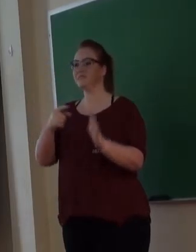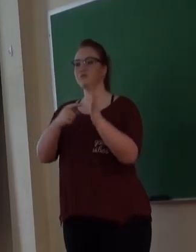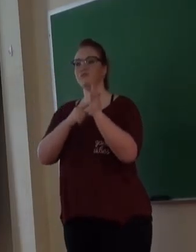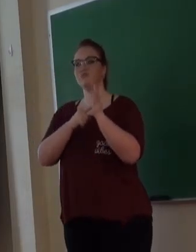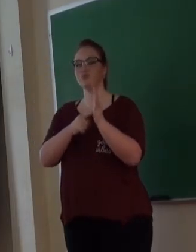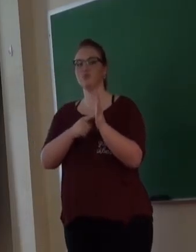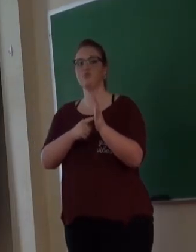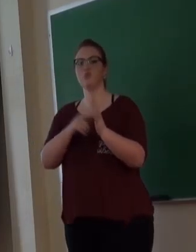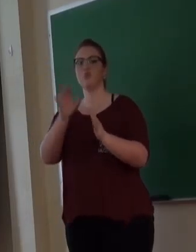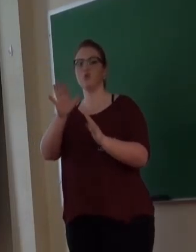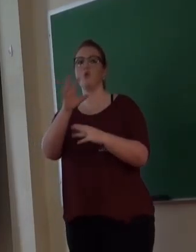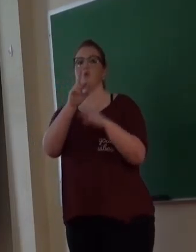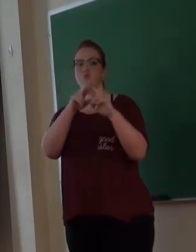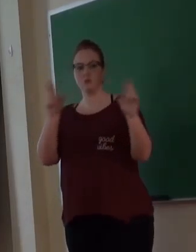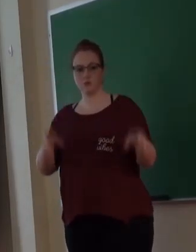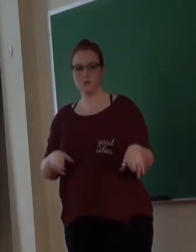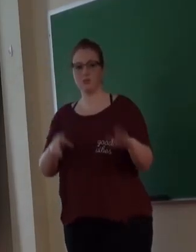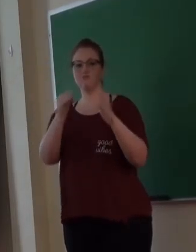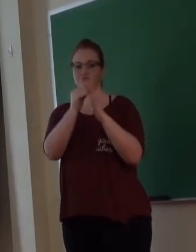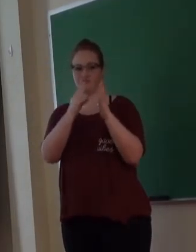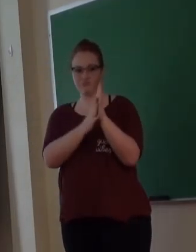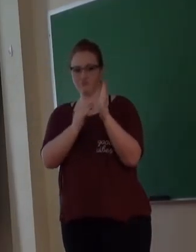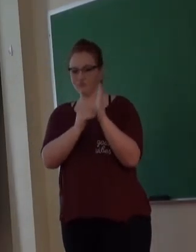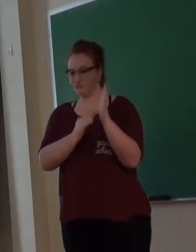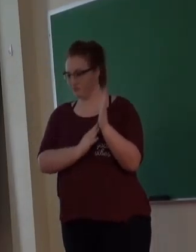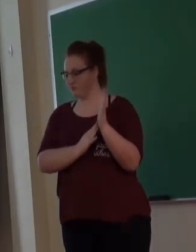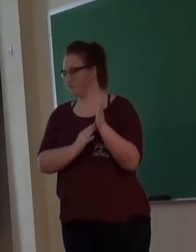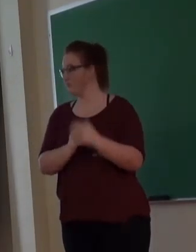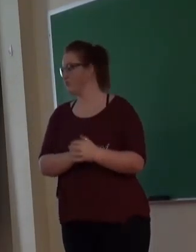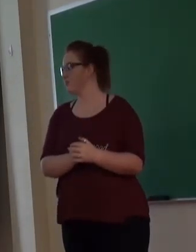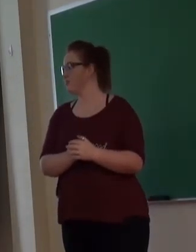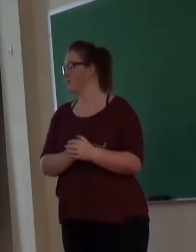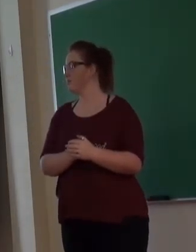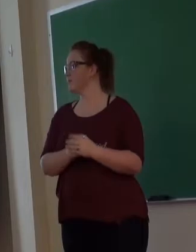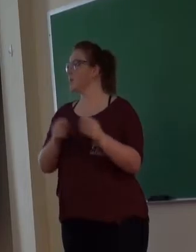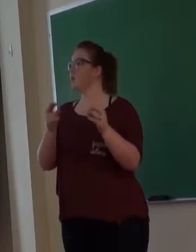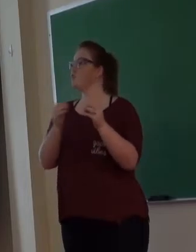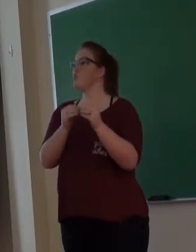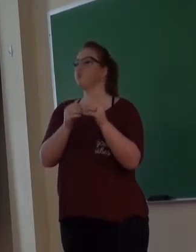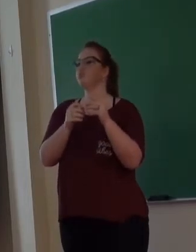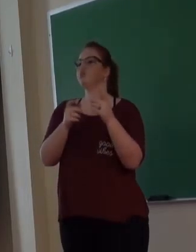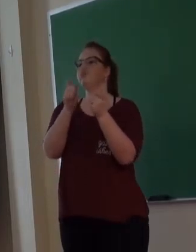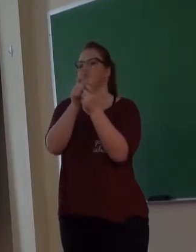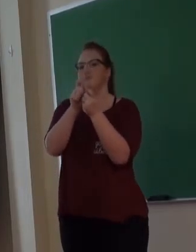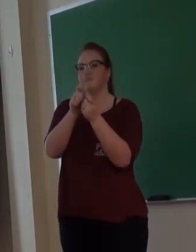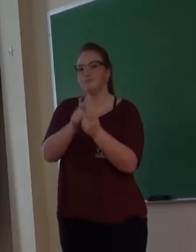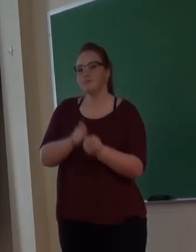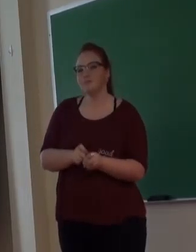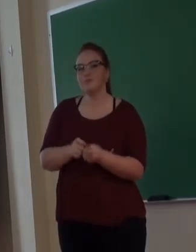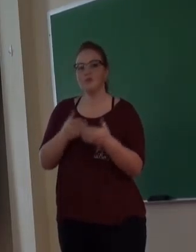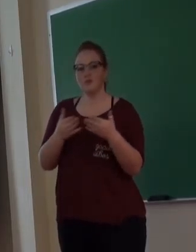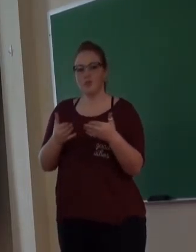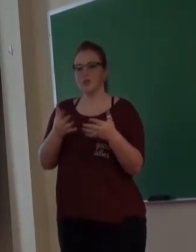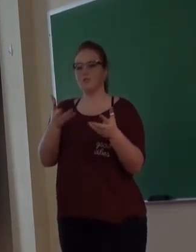resume, okay? The more specific things that they want you to do in a particular job, they will